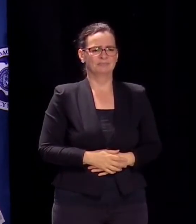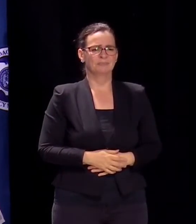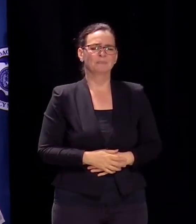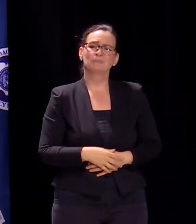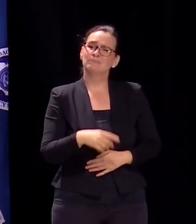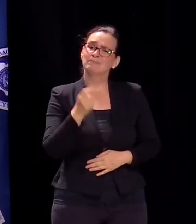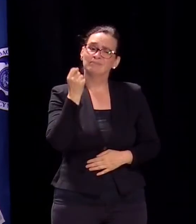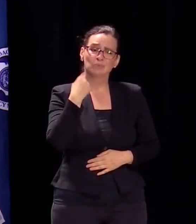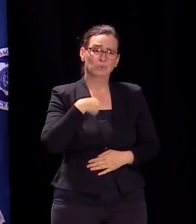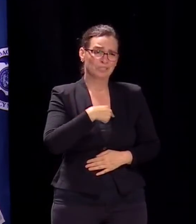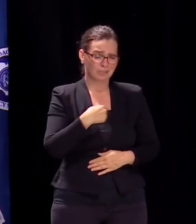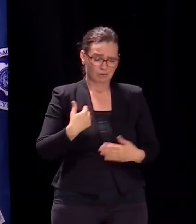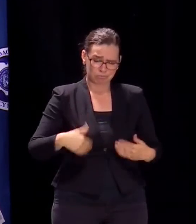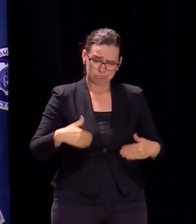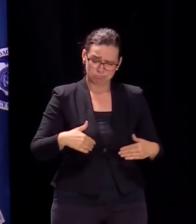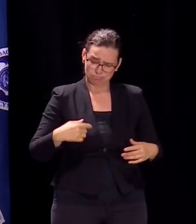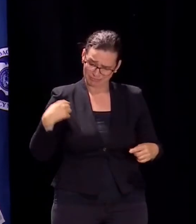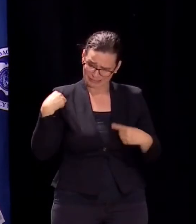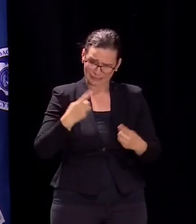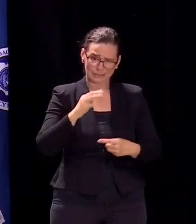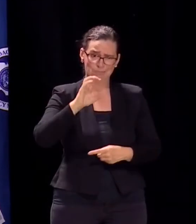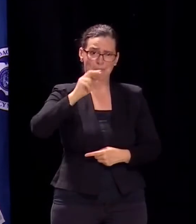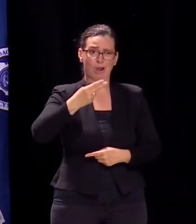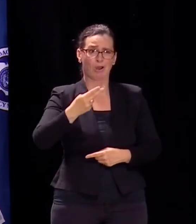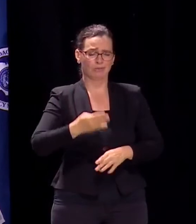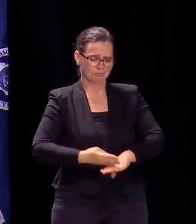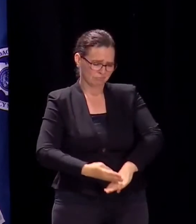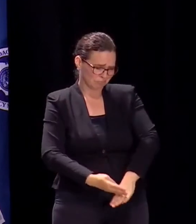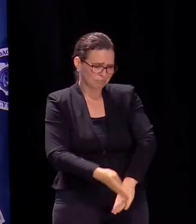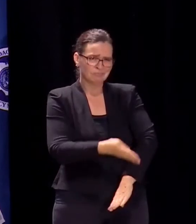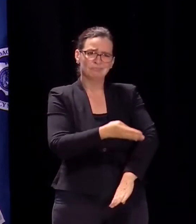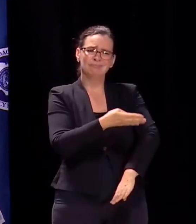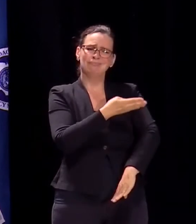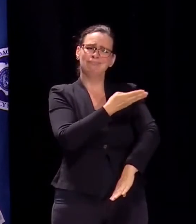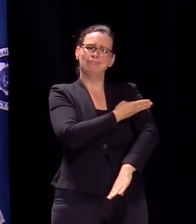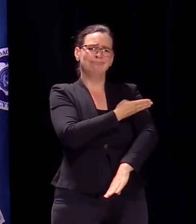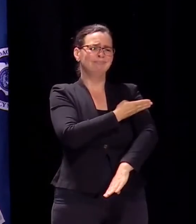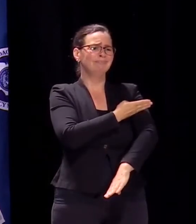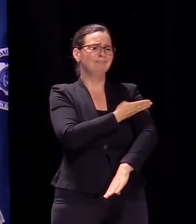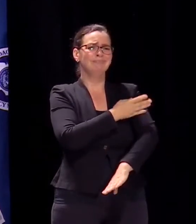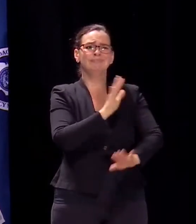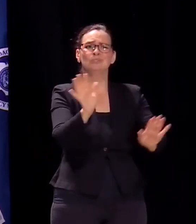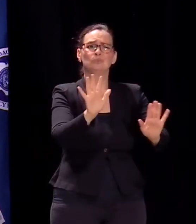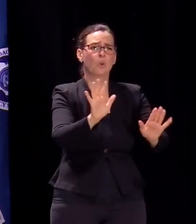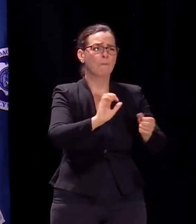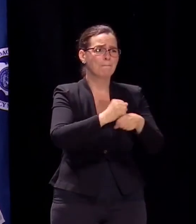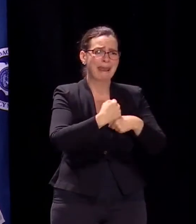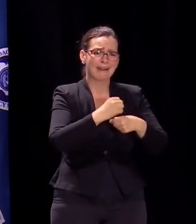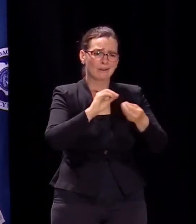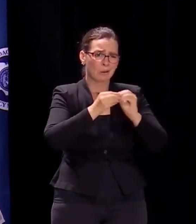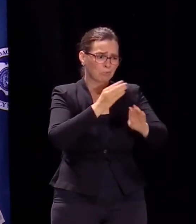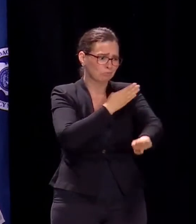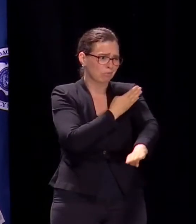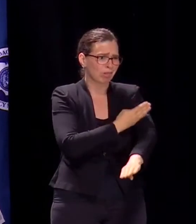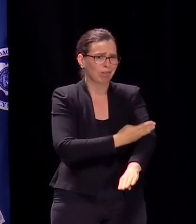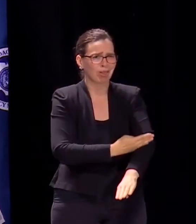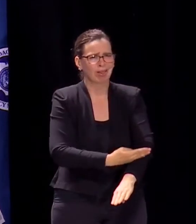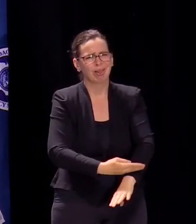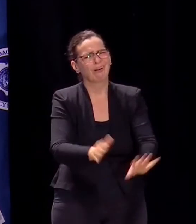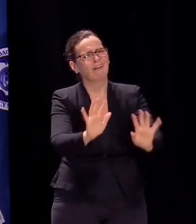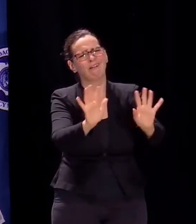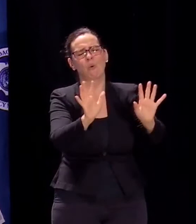you just don't want to move backwards or get yourself in a position if you just got back to work where you're sick and you're out 2 weeks